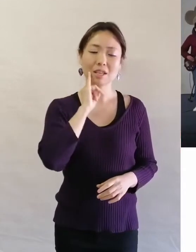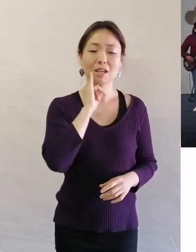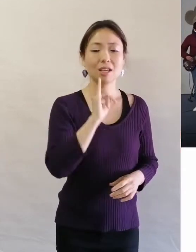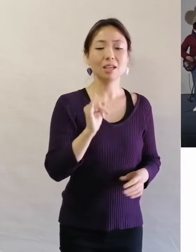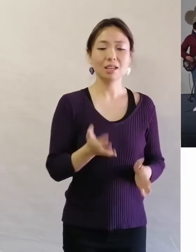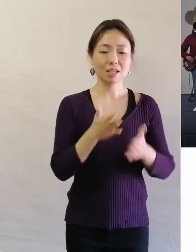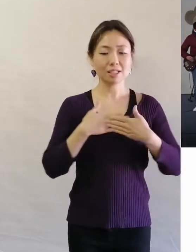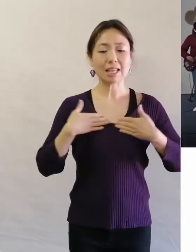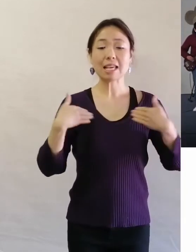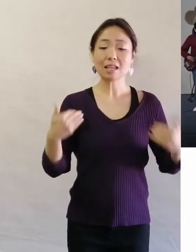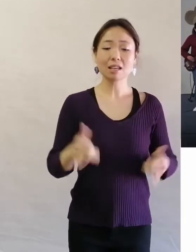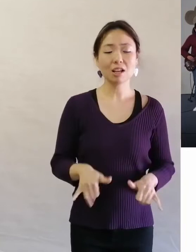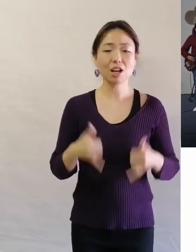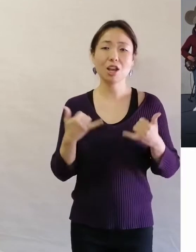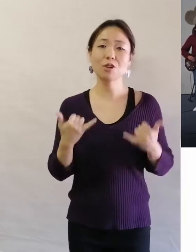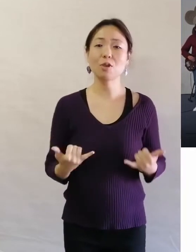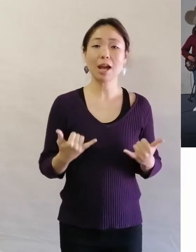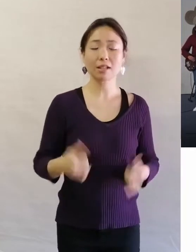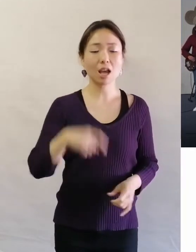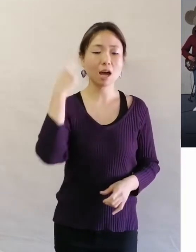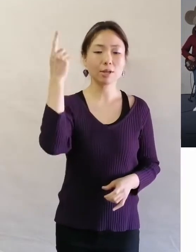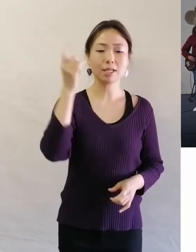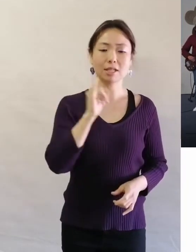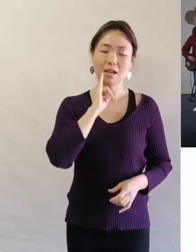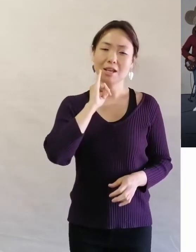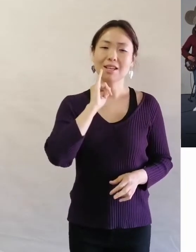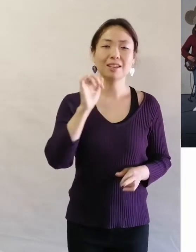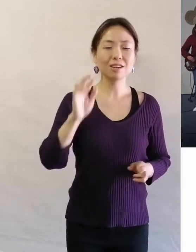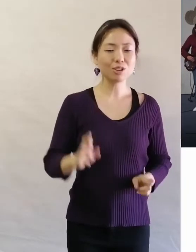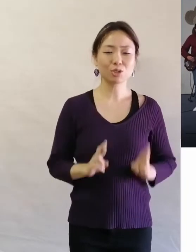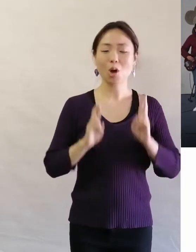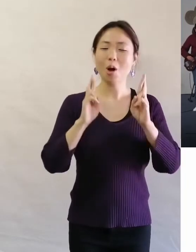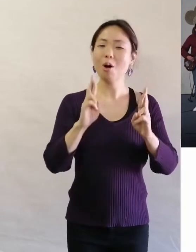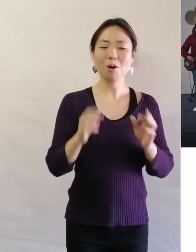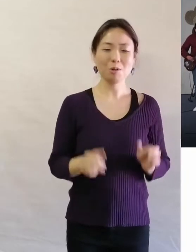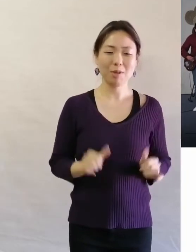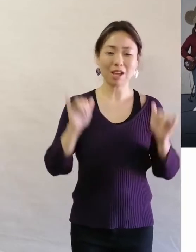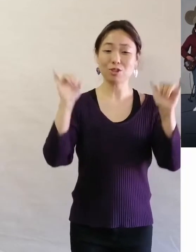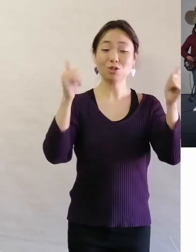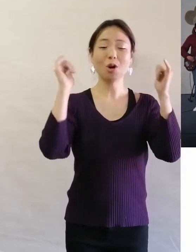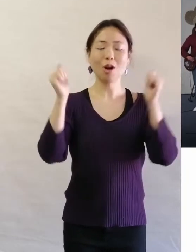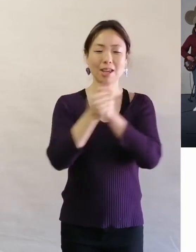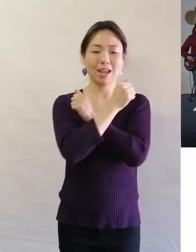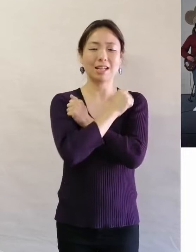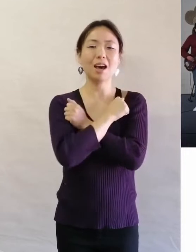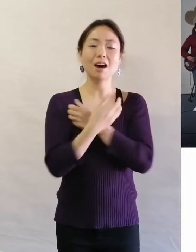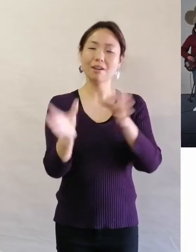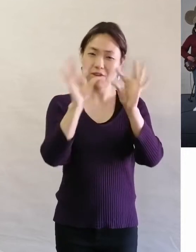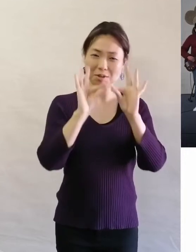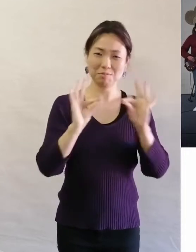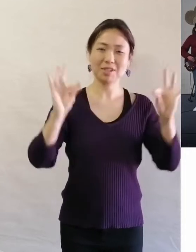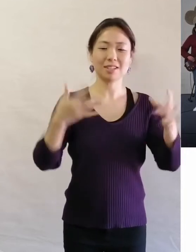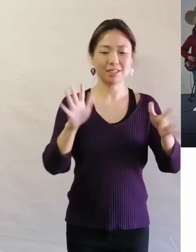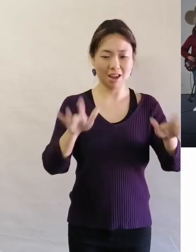he is healing right now. He is hope and joy and